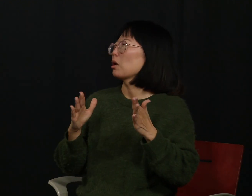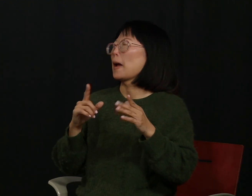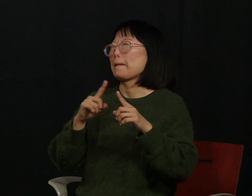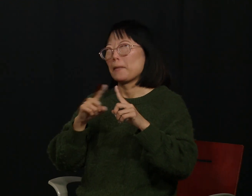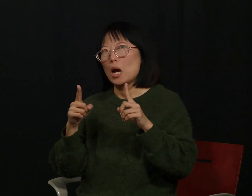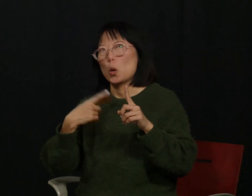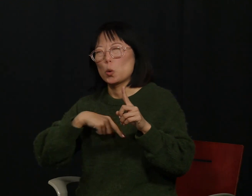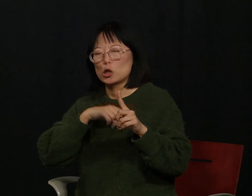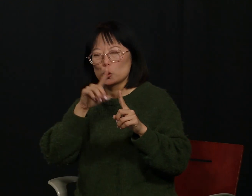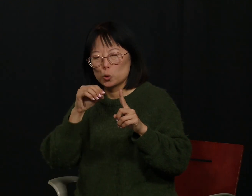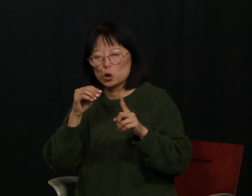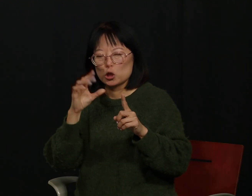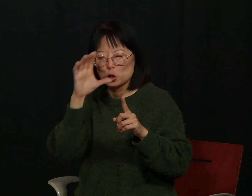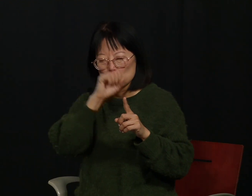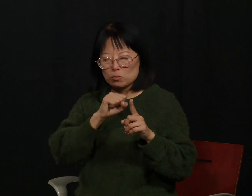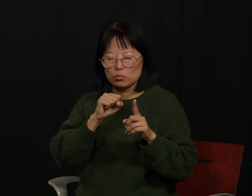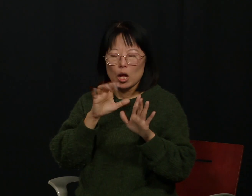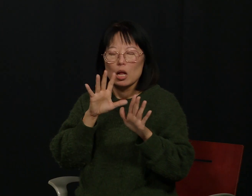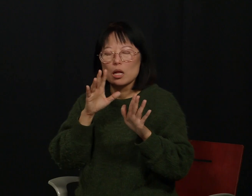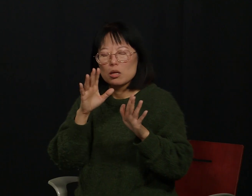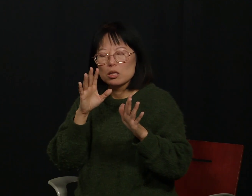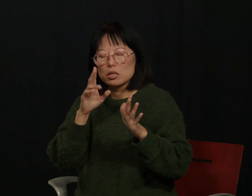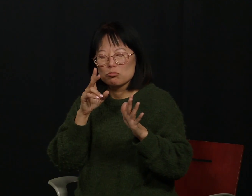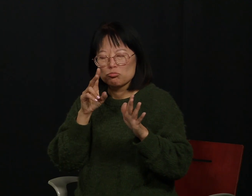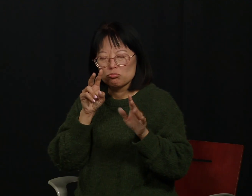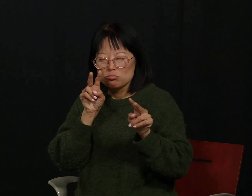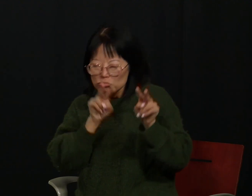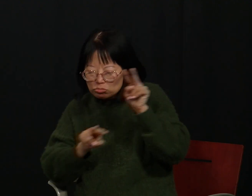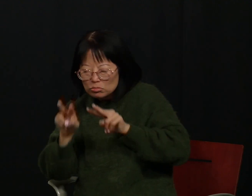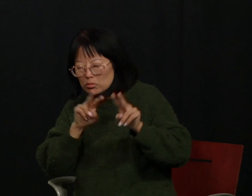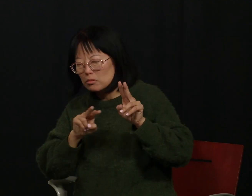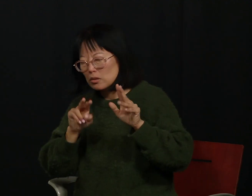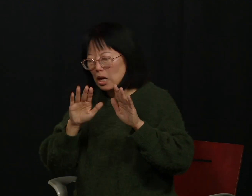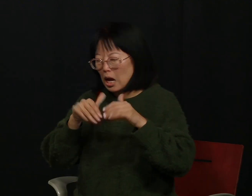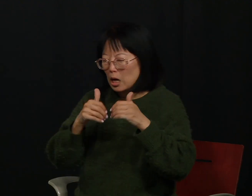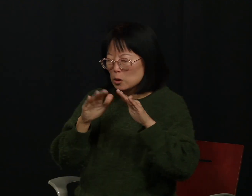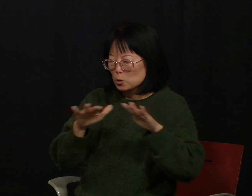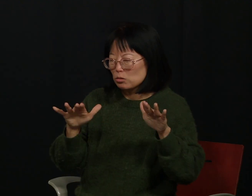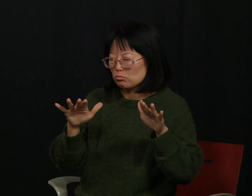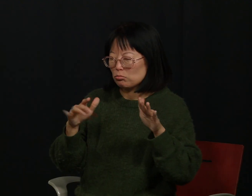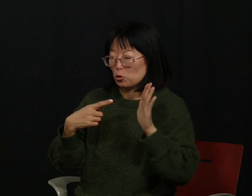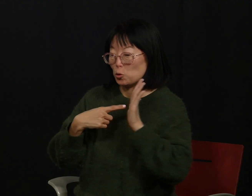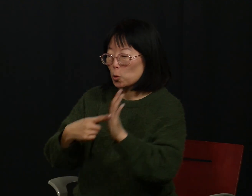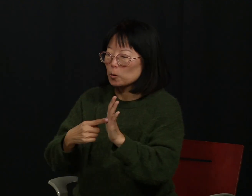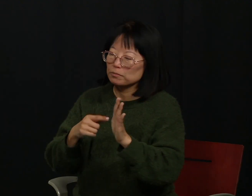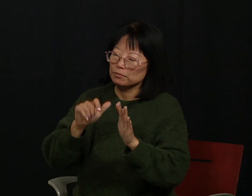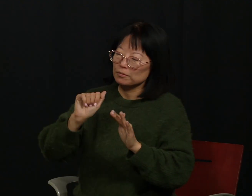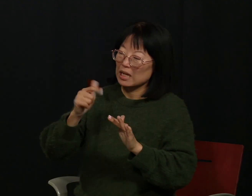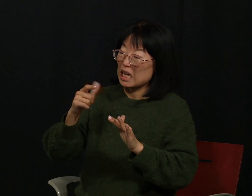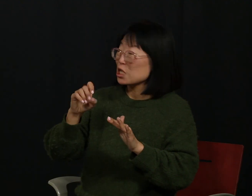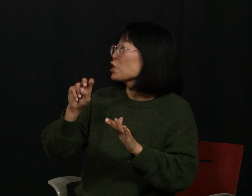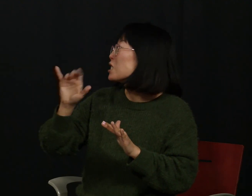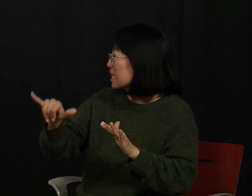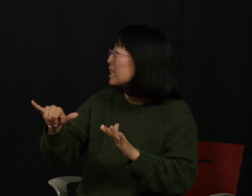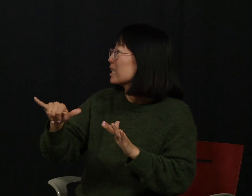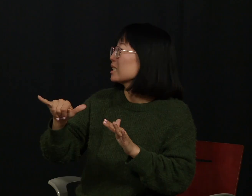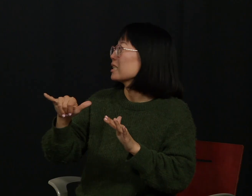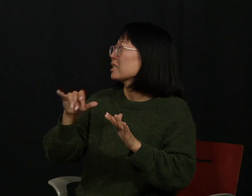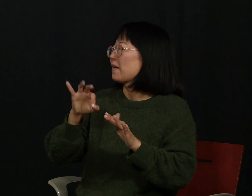learners. But we do assume, rather, that we observe how children show agency